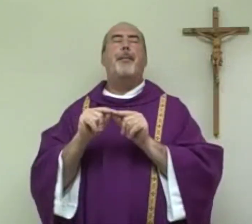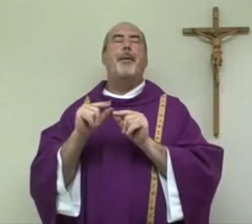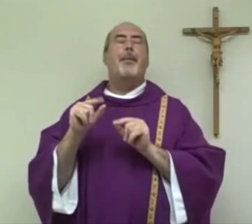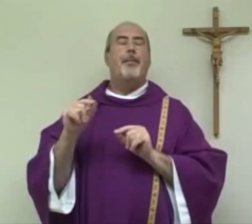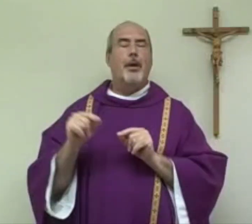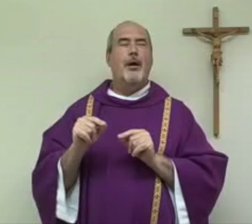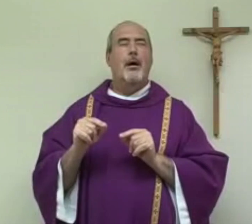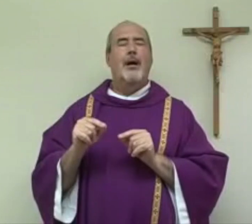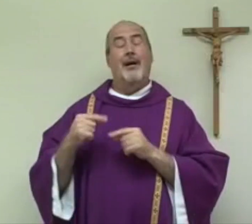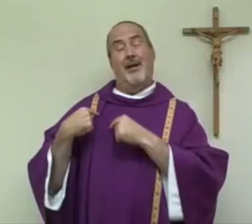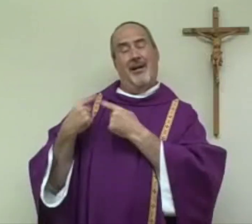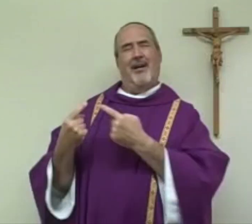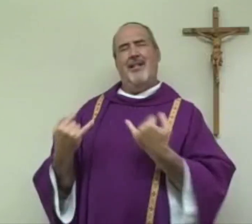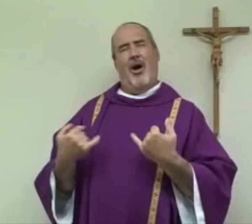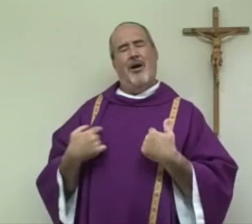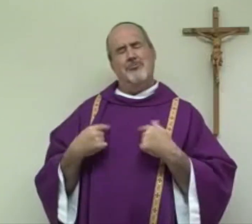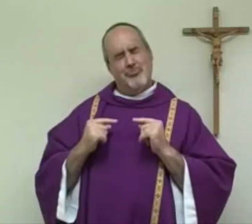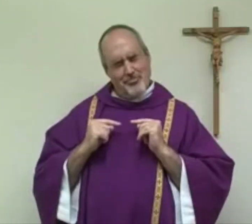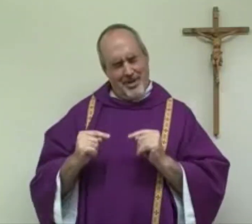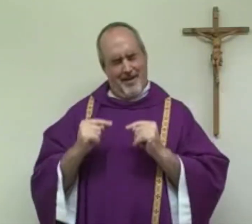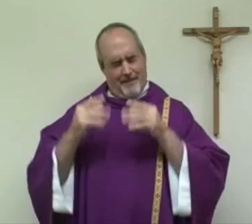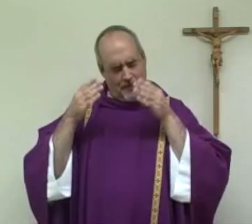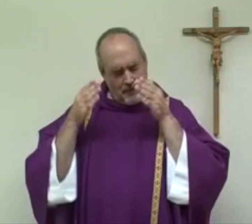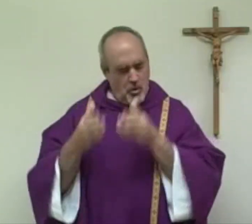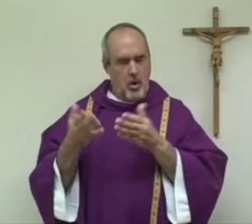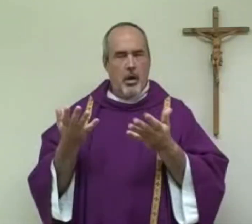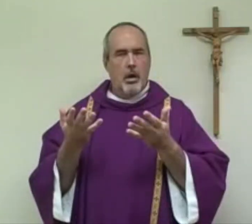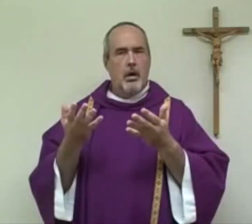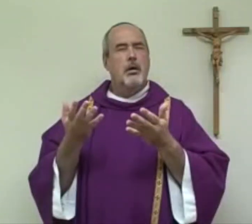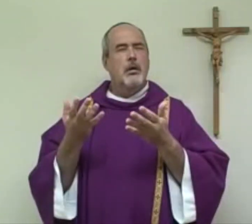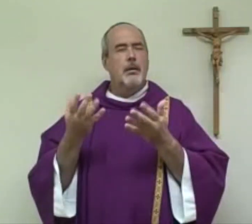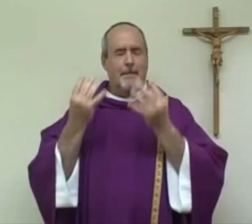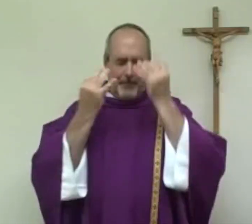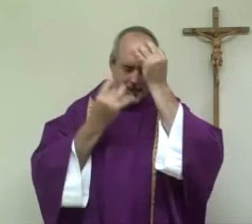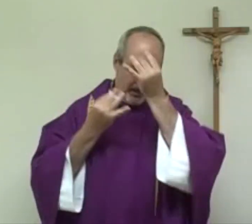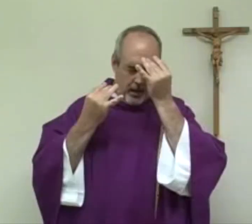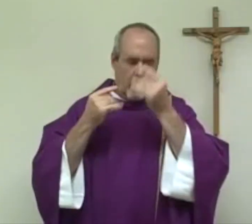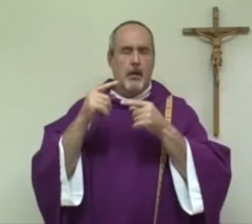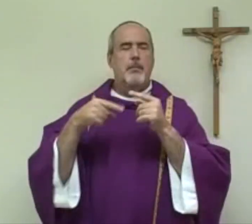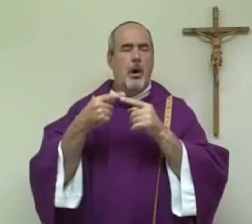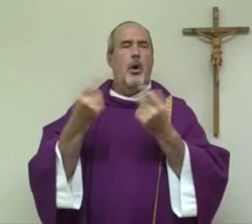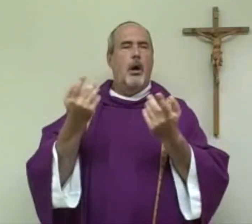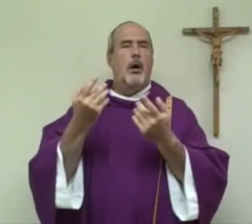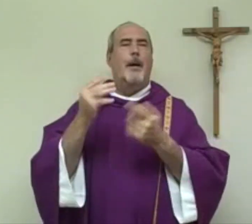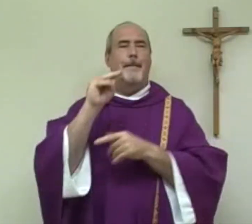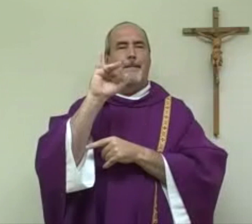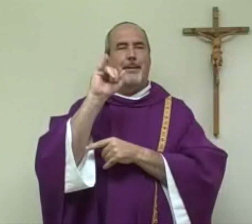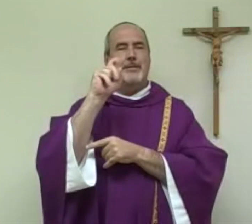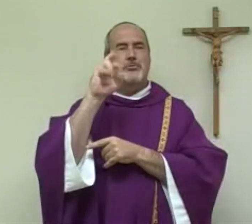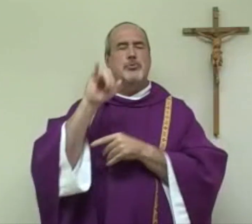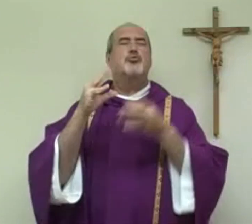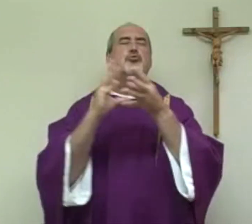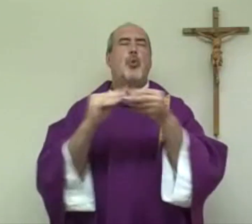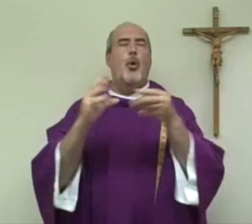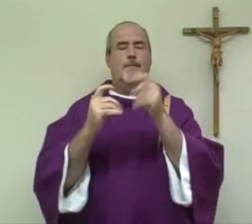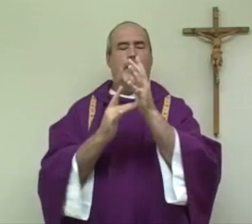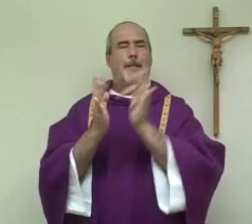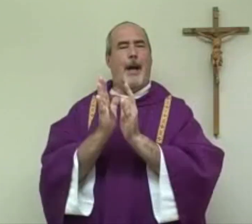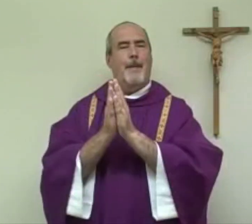it very rote and not putting a lot of meaning into it. But I'm trying to focus and really contemplate the